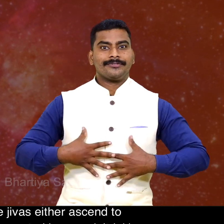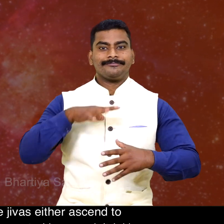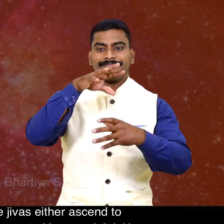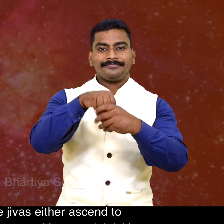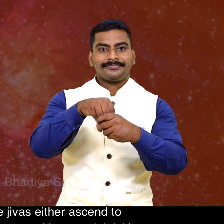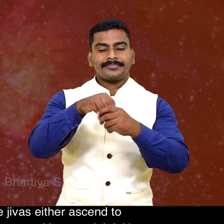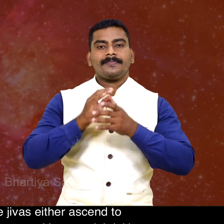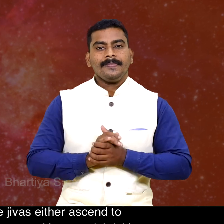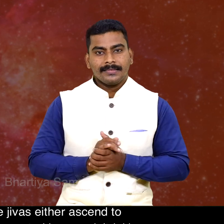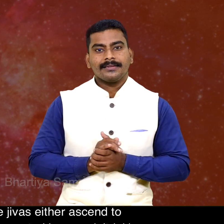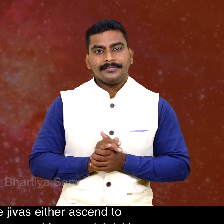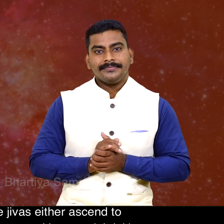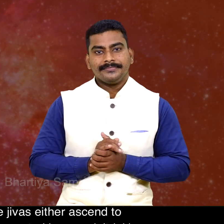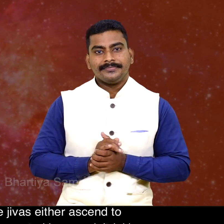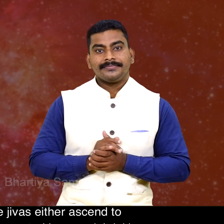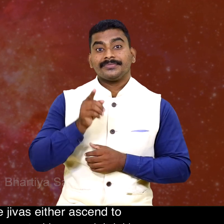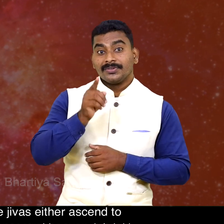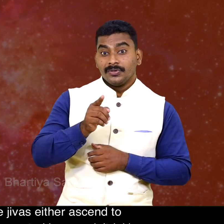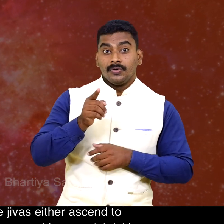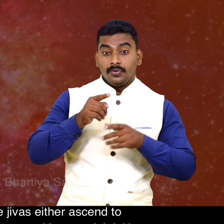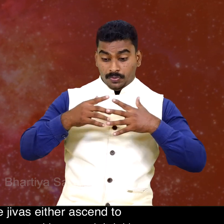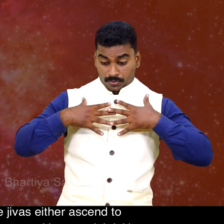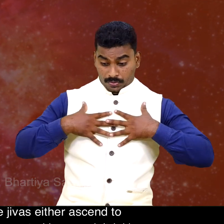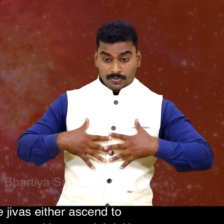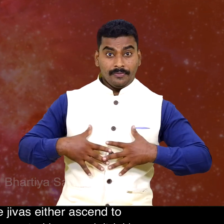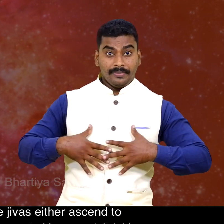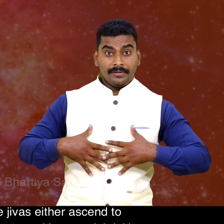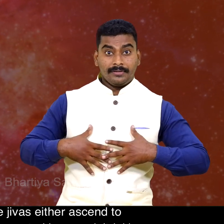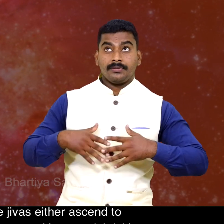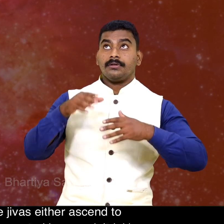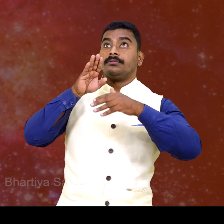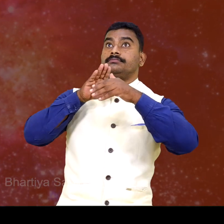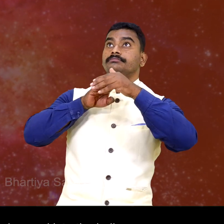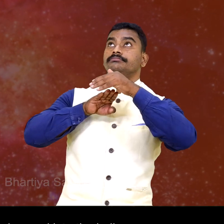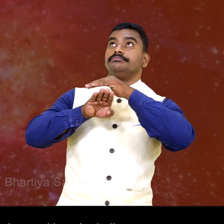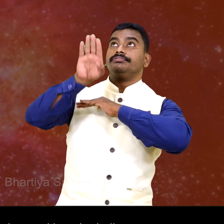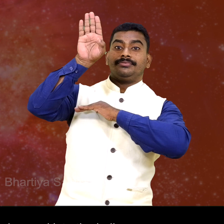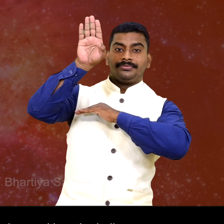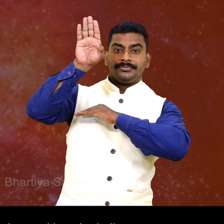either ascend to the ancestral heaven, Pitruloka, or descend into the hell.